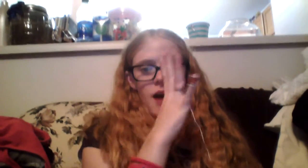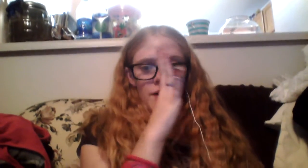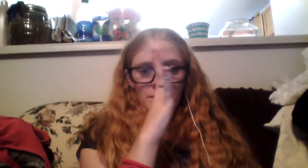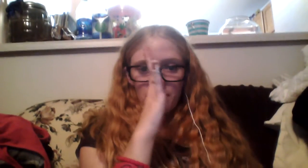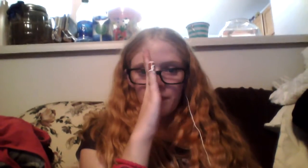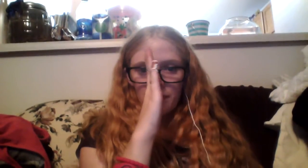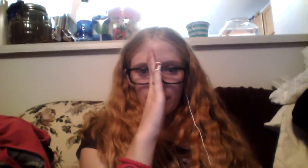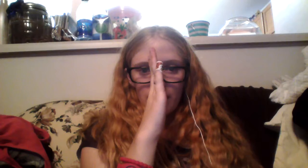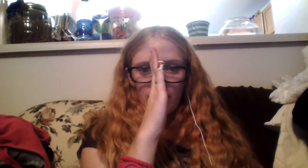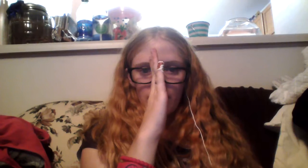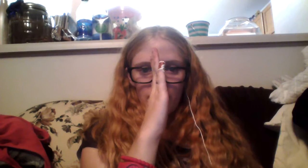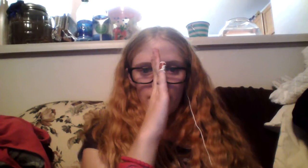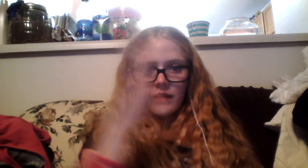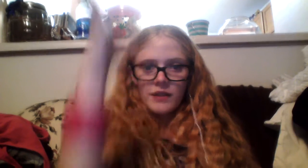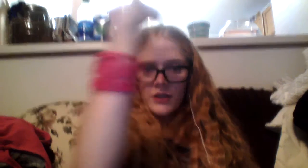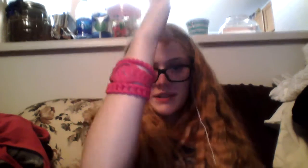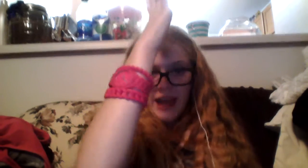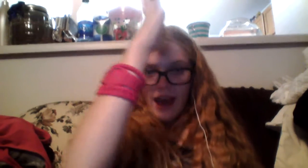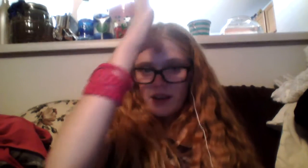mom, and then there's dad.